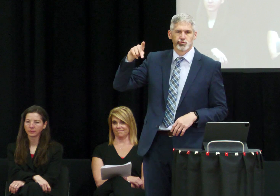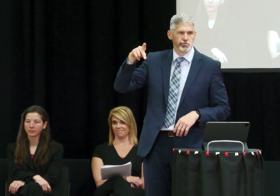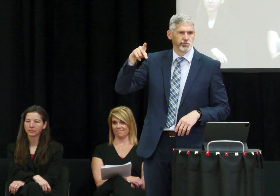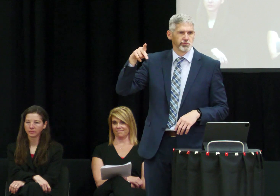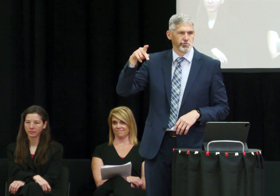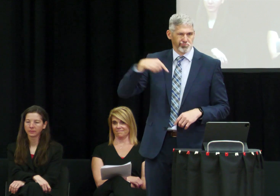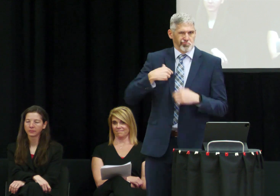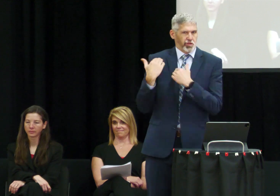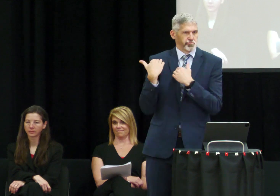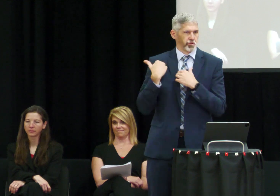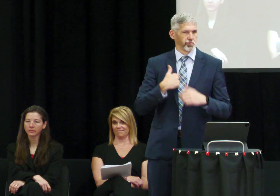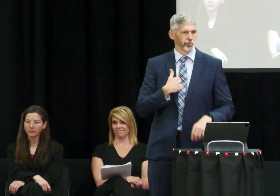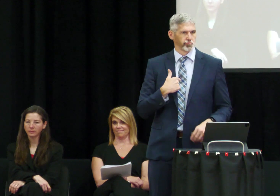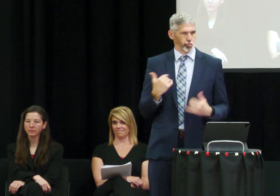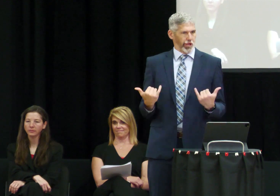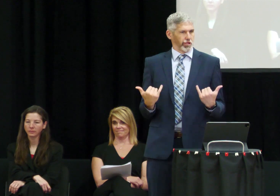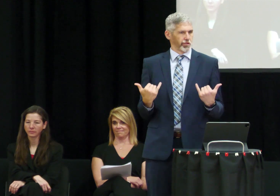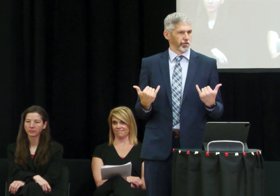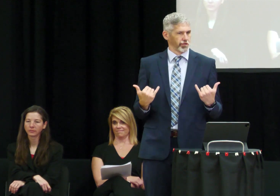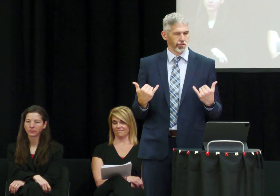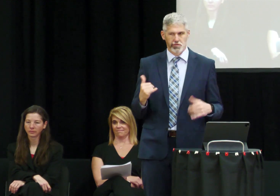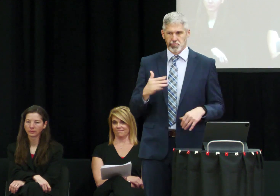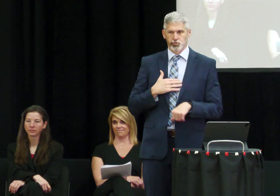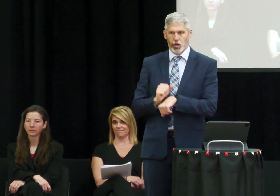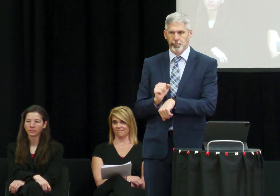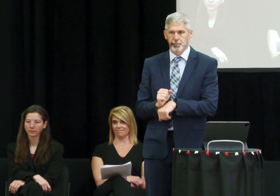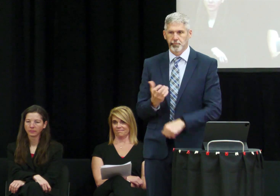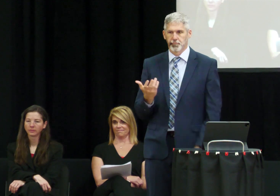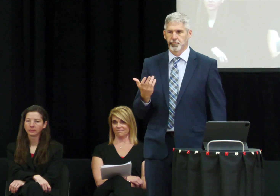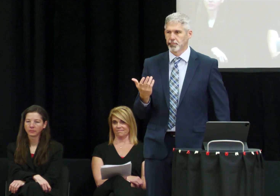almost $700 million corporation.